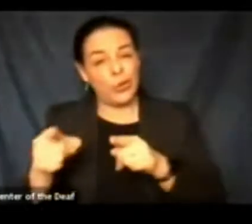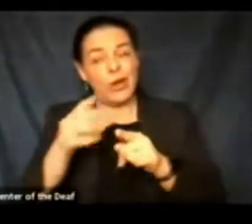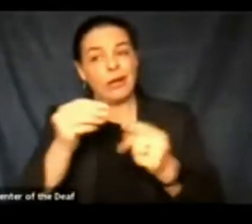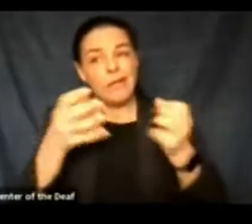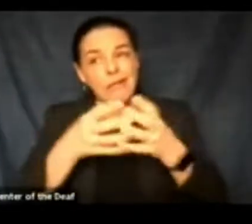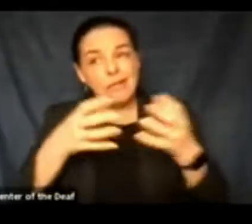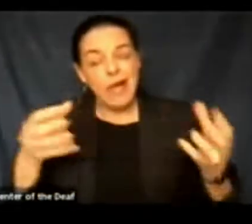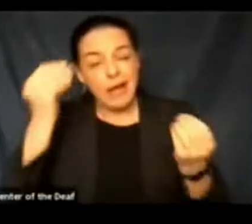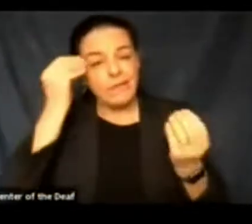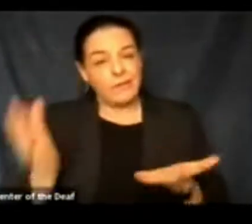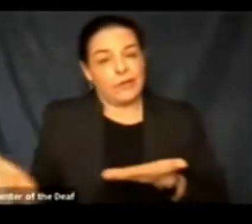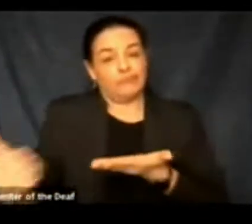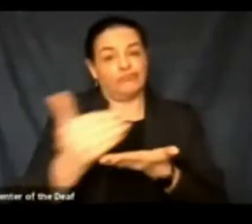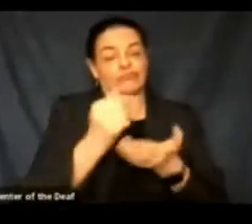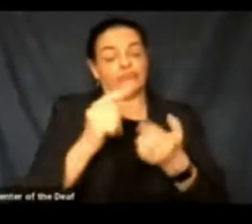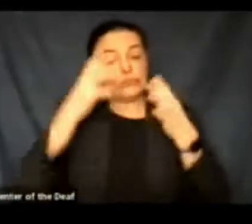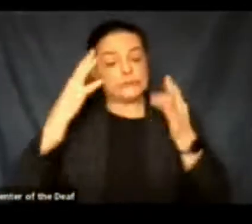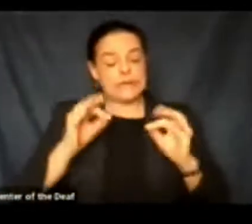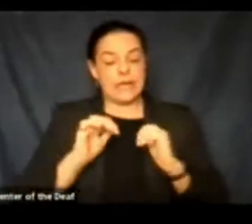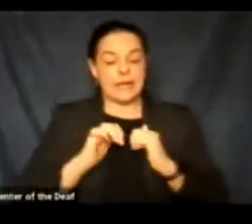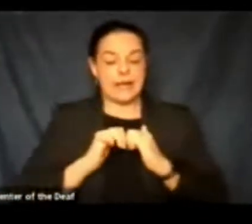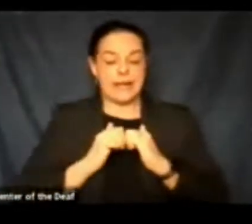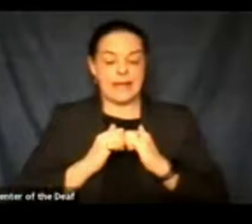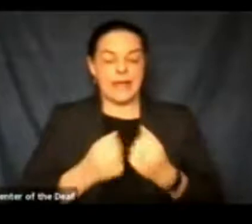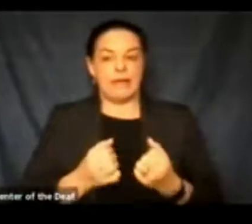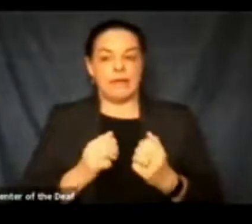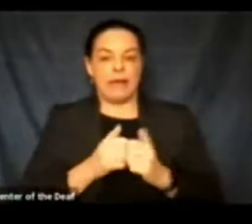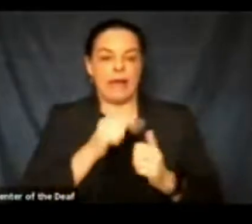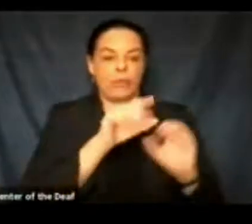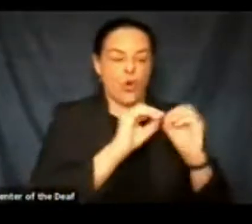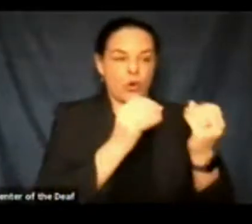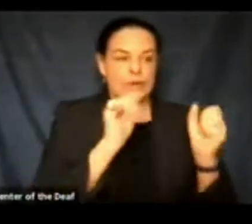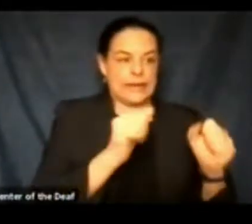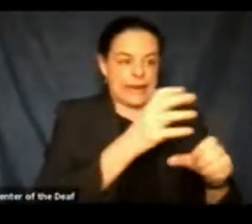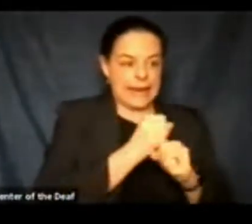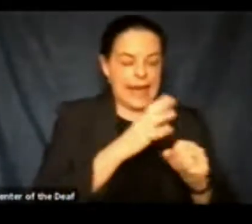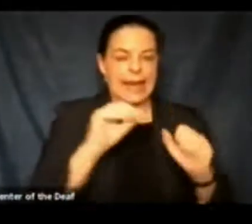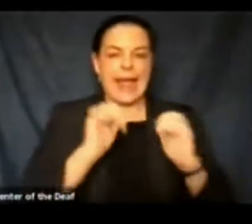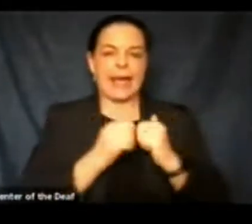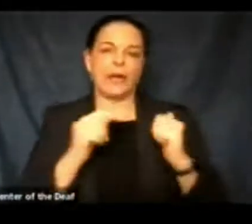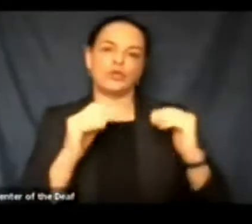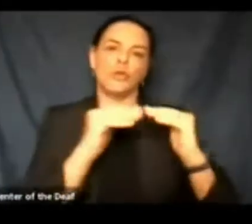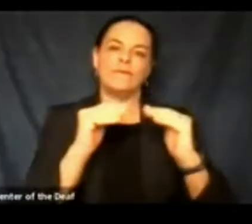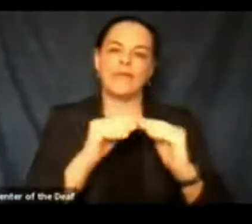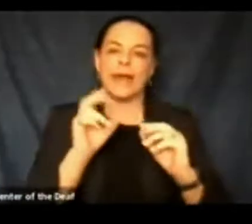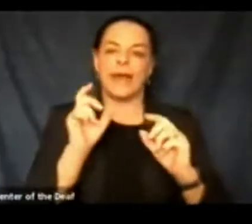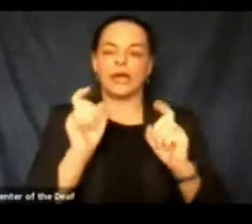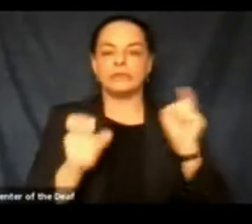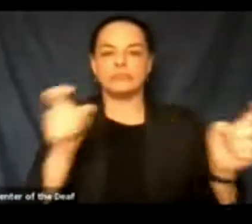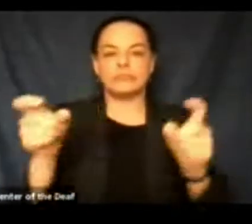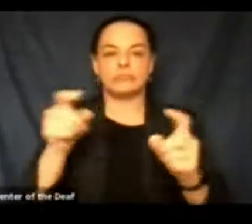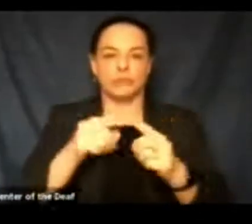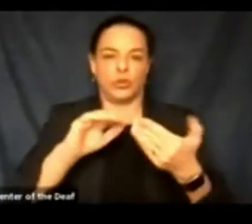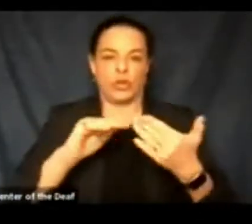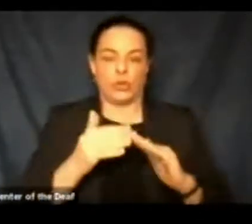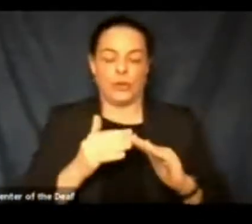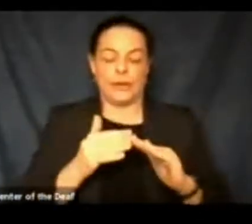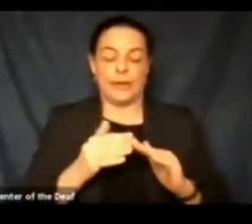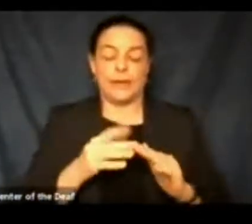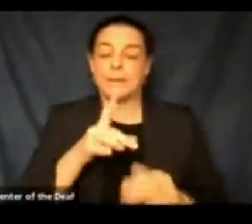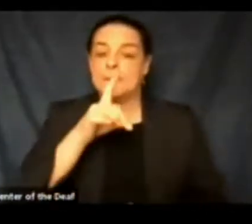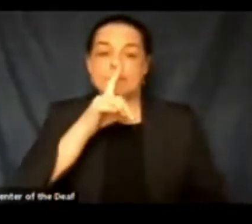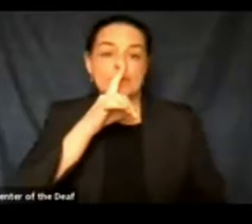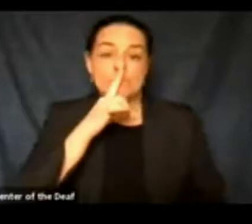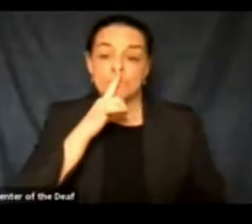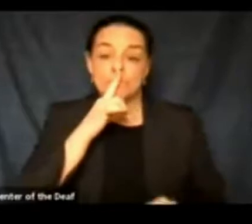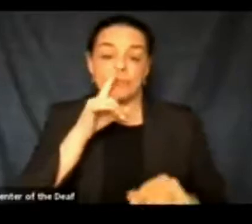decide how many an organization can get, and then how to fairly allocate that throughout the community. That does not include the